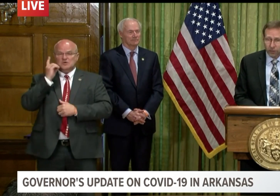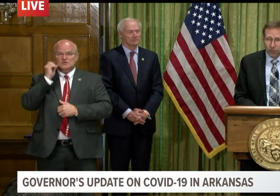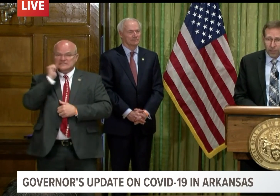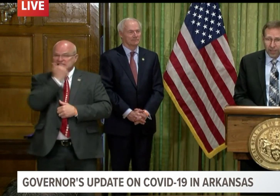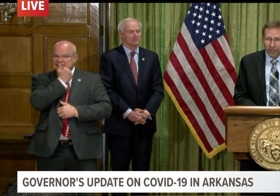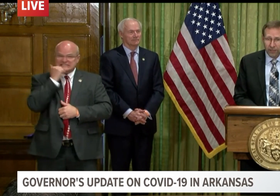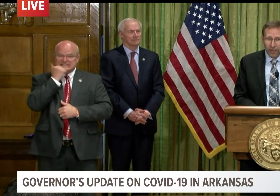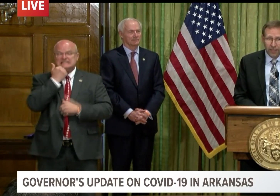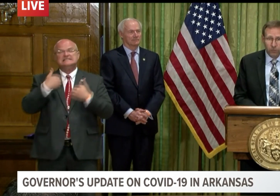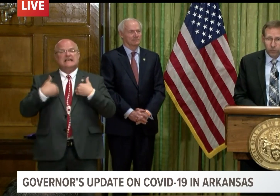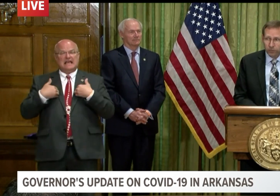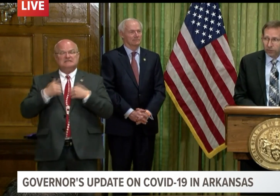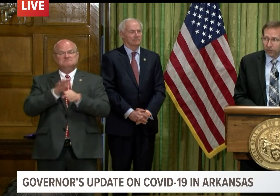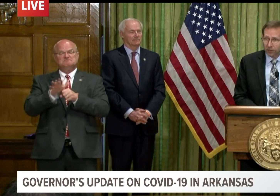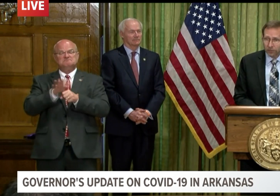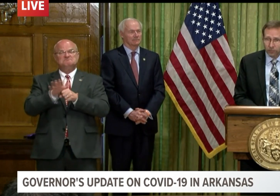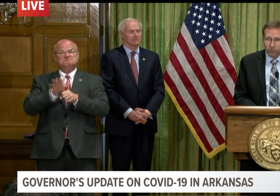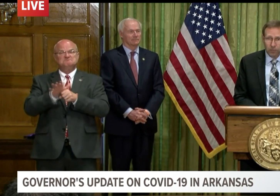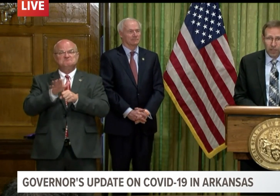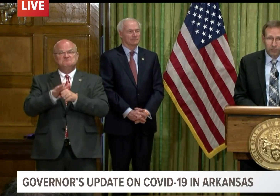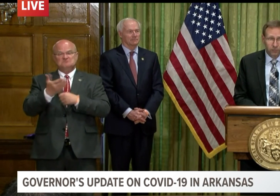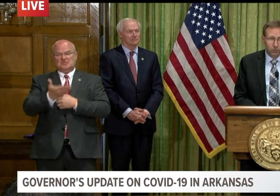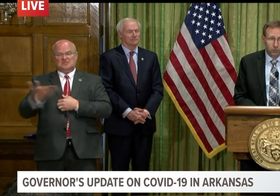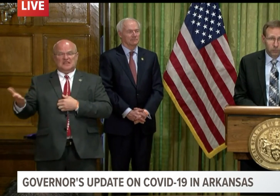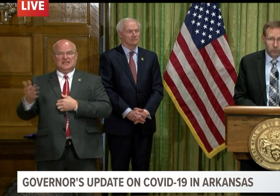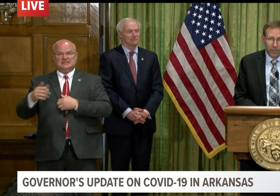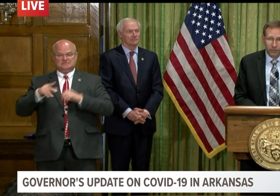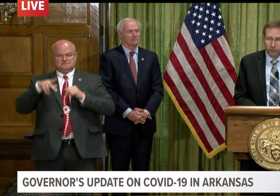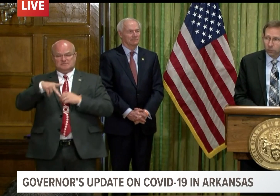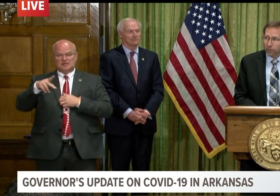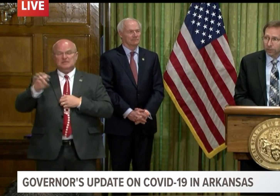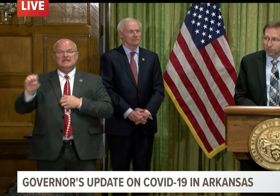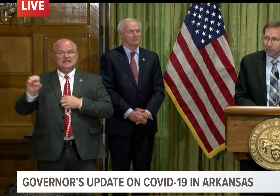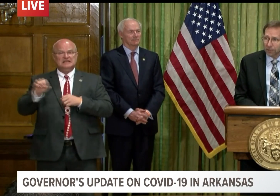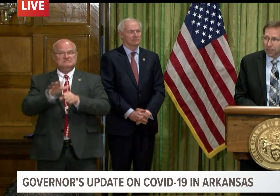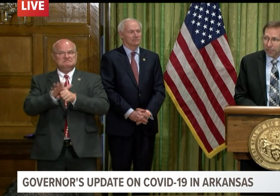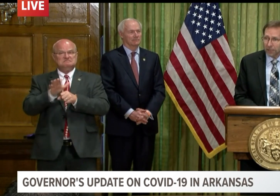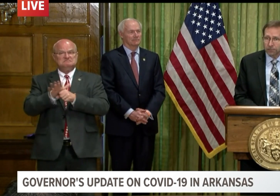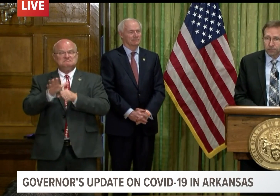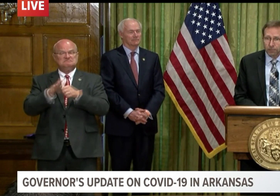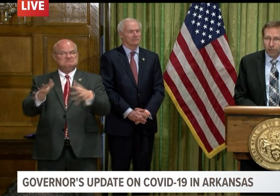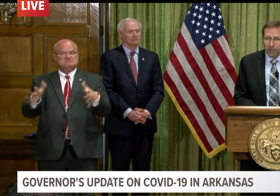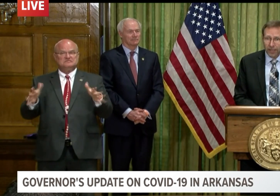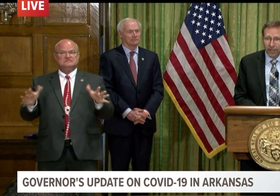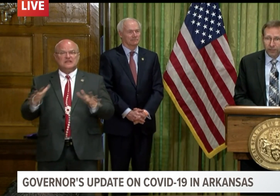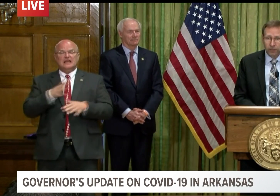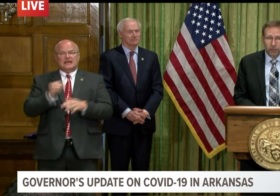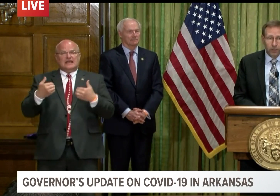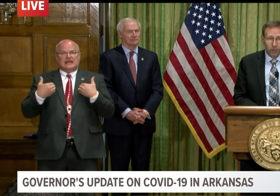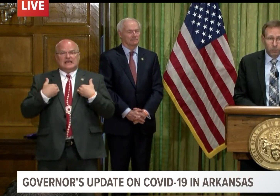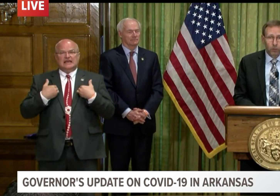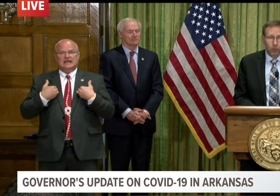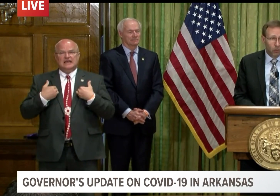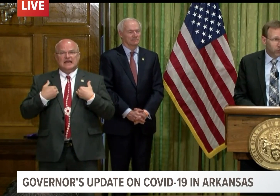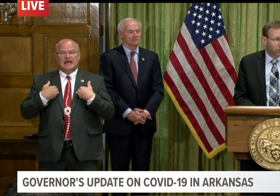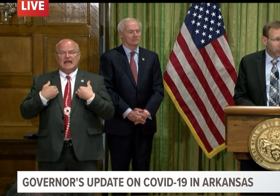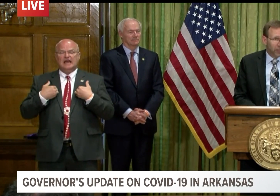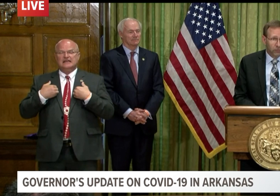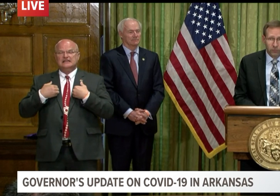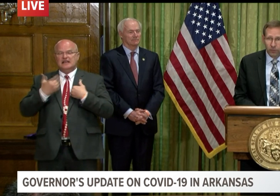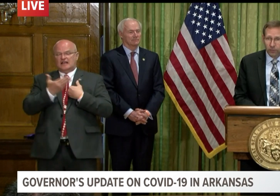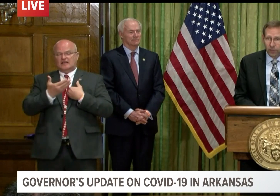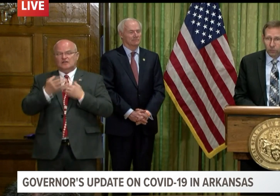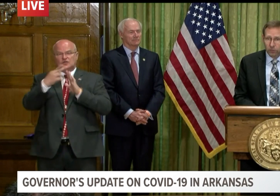dentists had adequate supplies of personal protective equipment, PPE, and had protocols